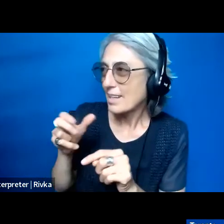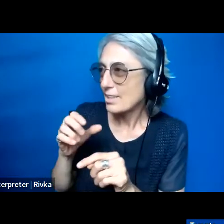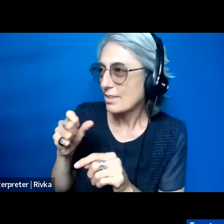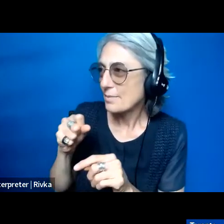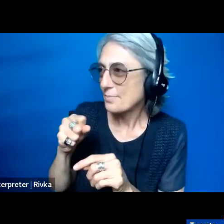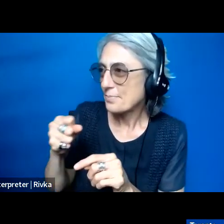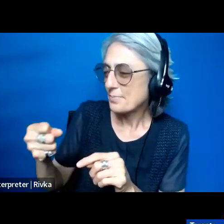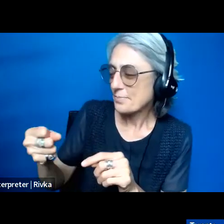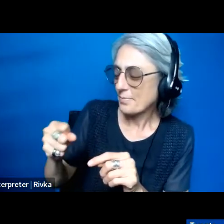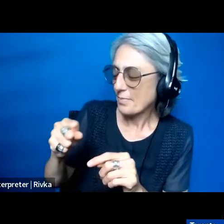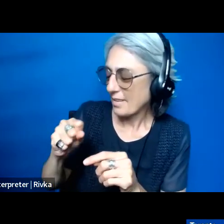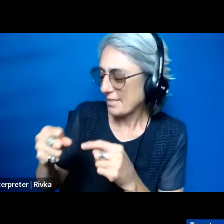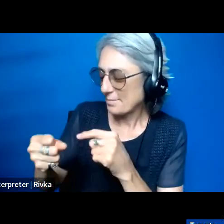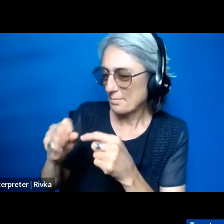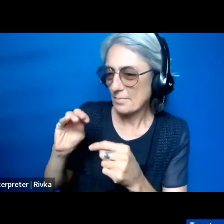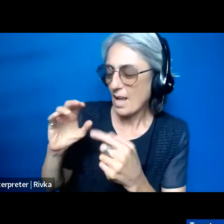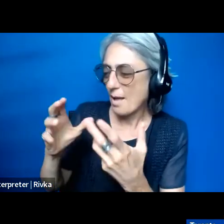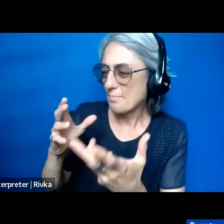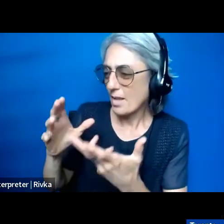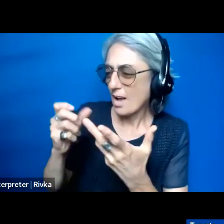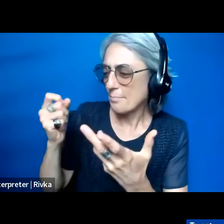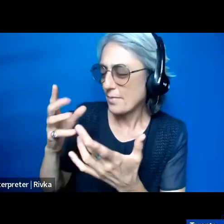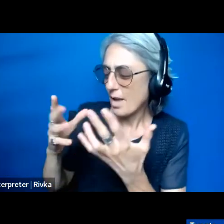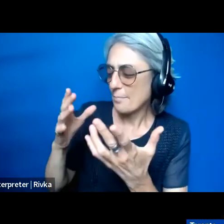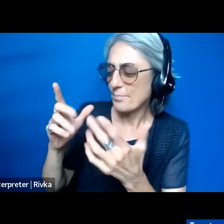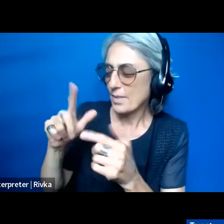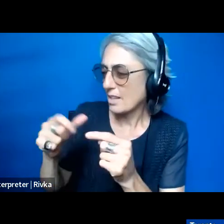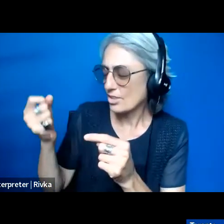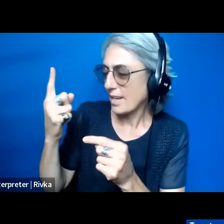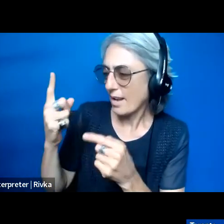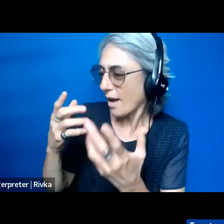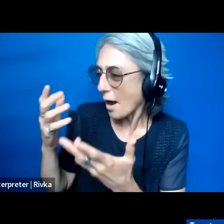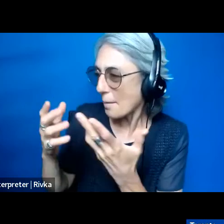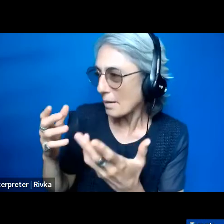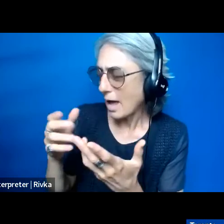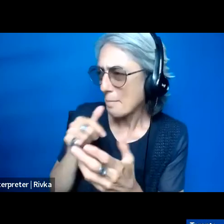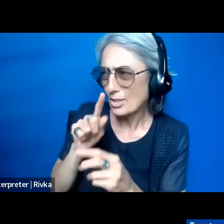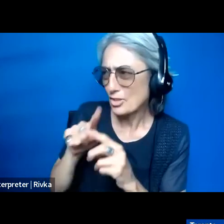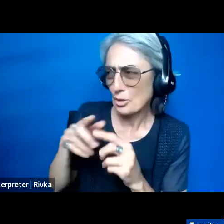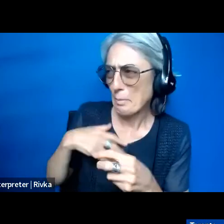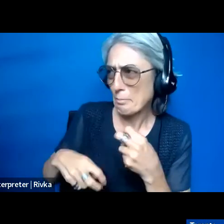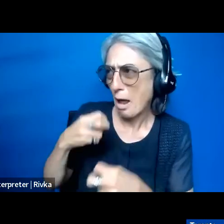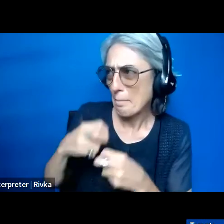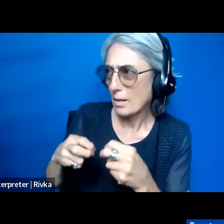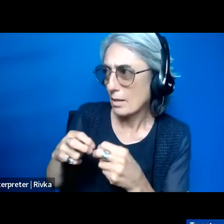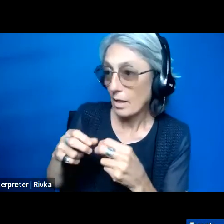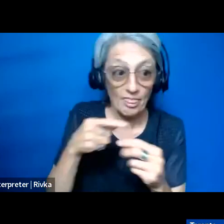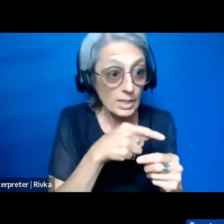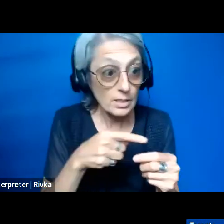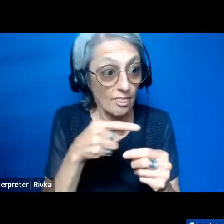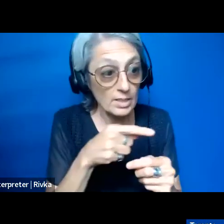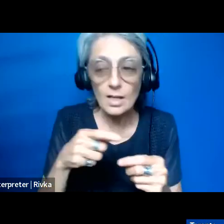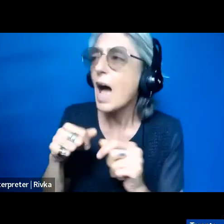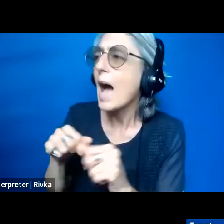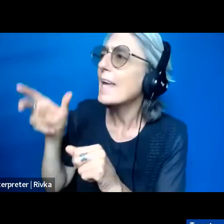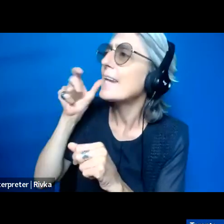having trouble... understanding. This? I'm not sure what my problem is, but I can hear you, but I'm having trouble...